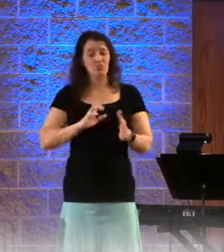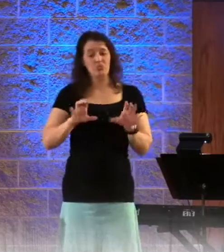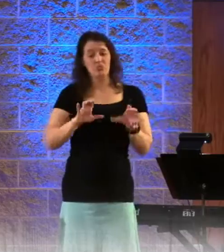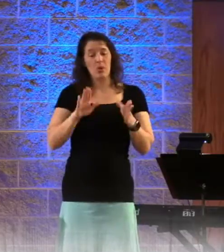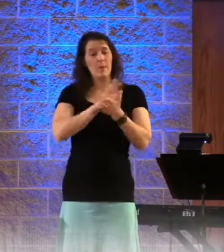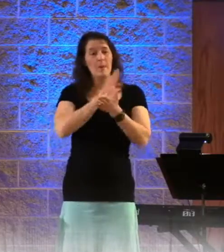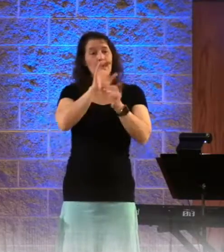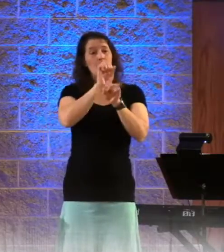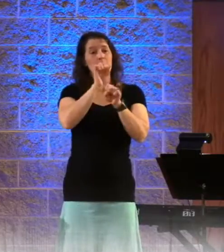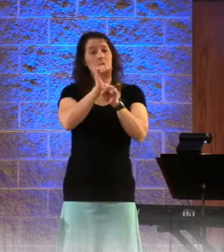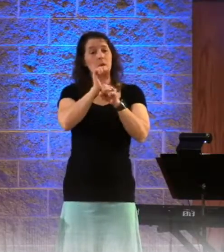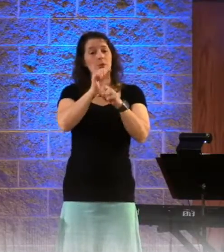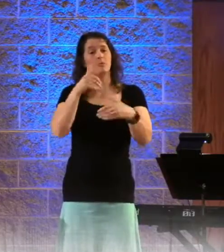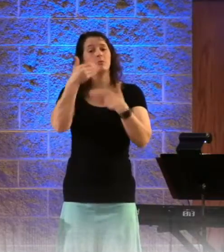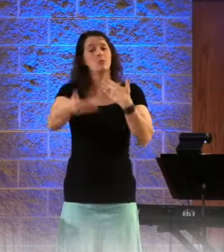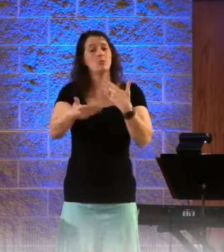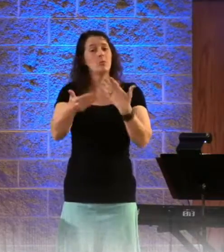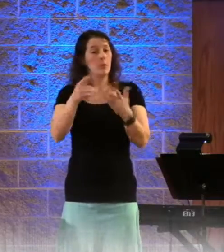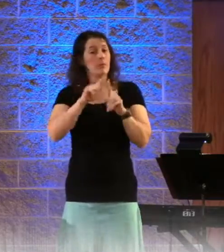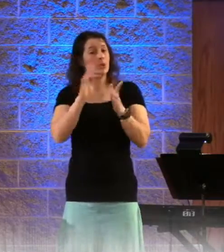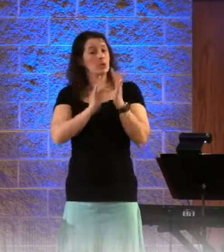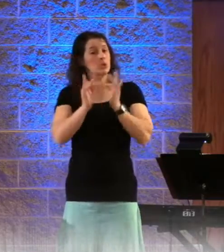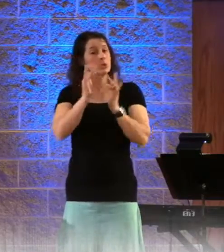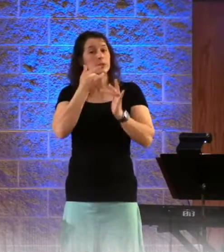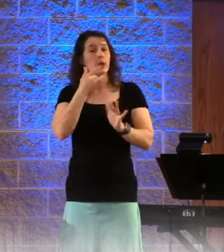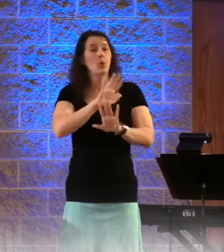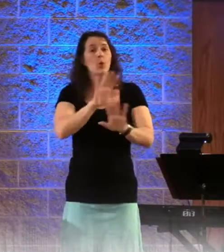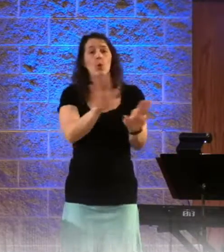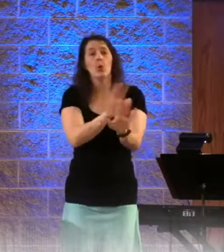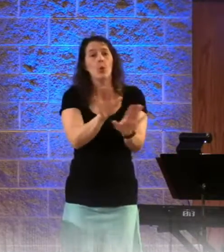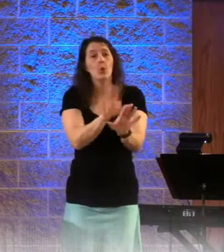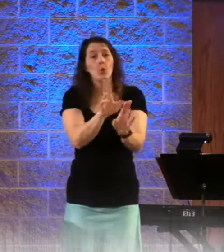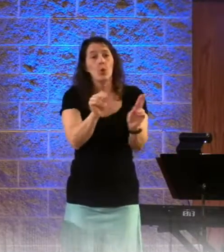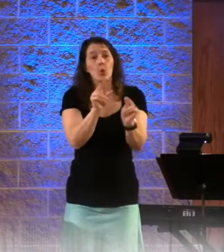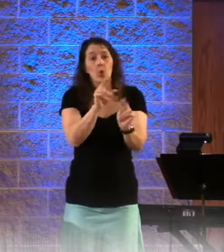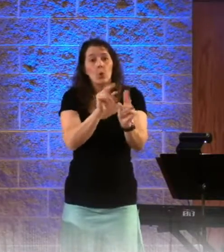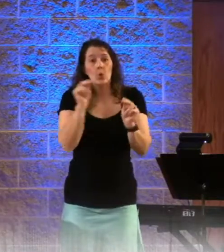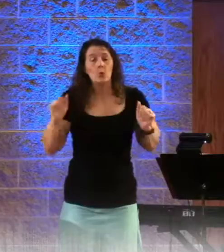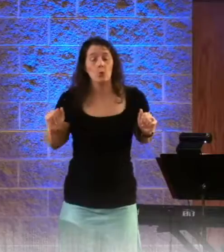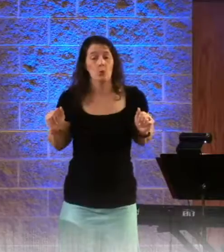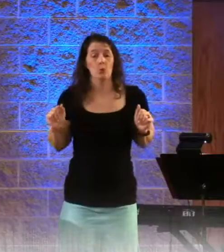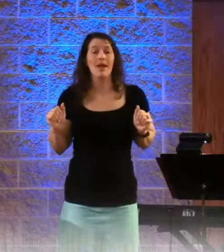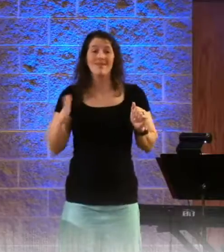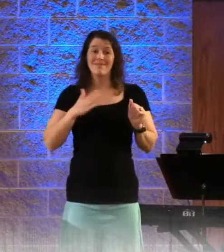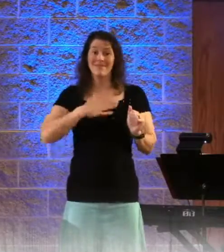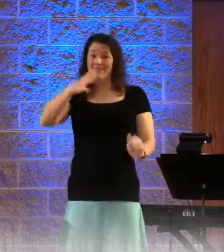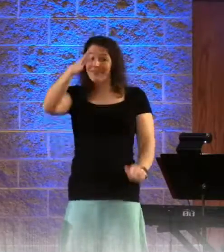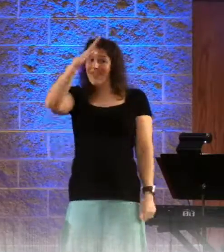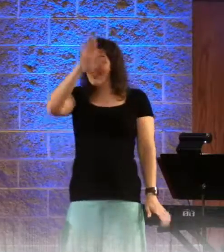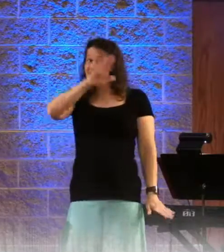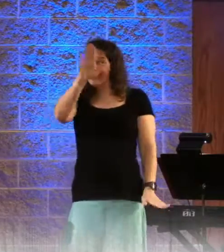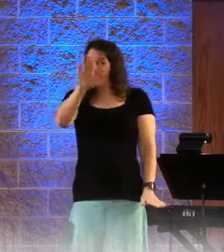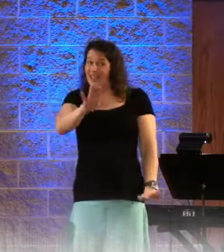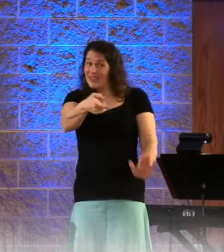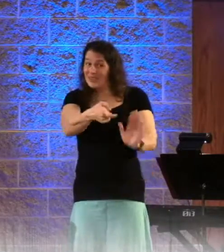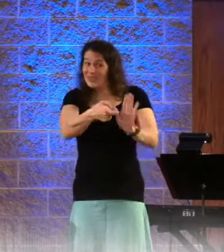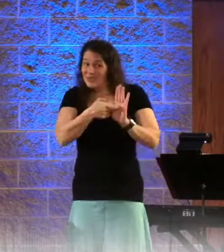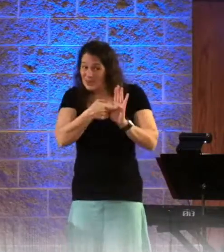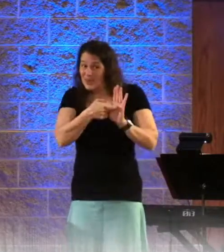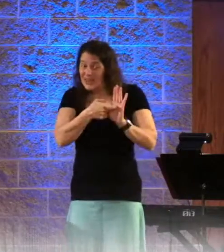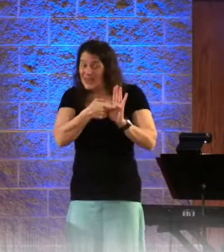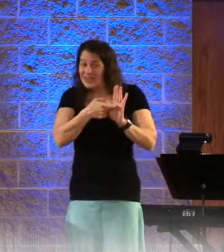do the paperwork and go on to the next step. But Jesus said, no. My Father never